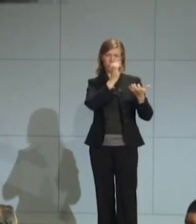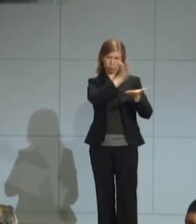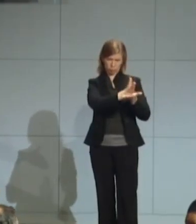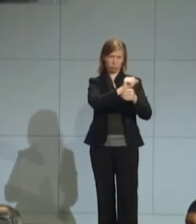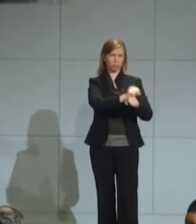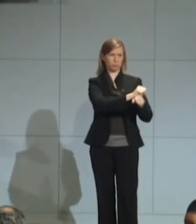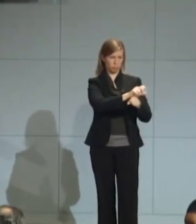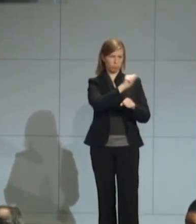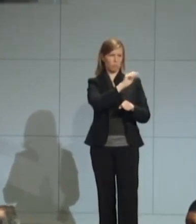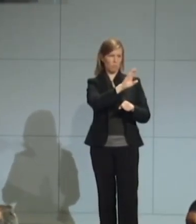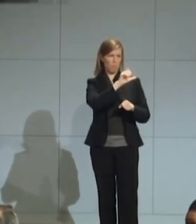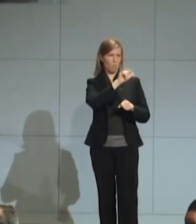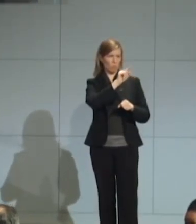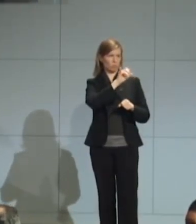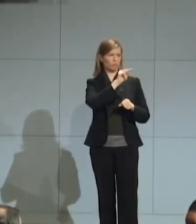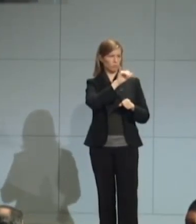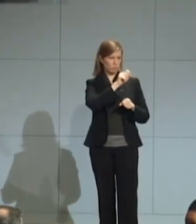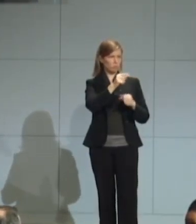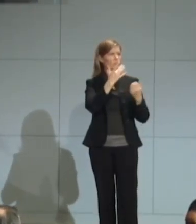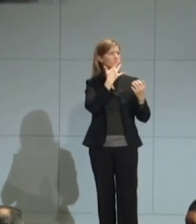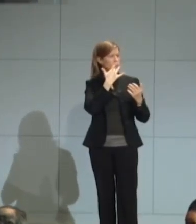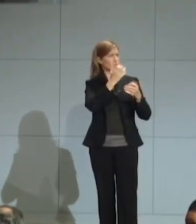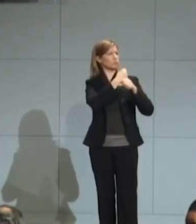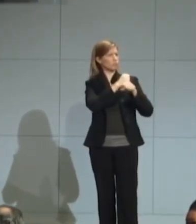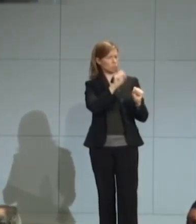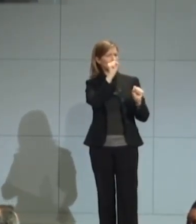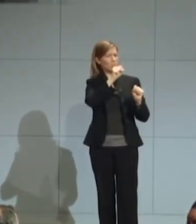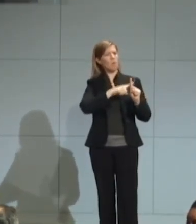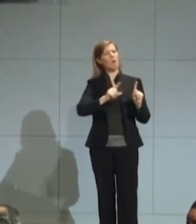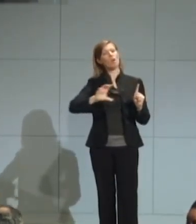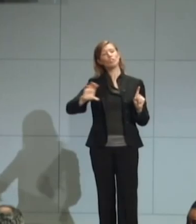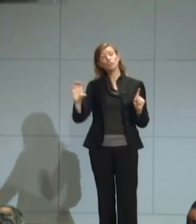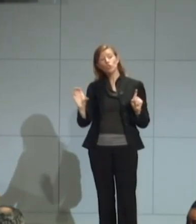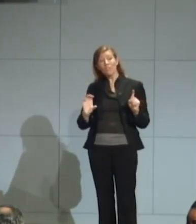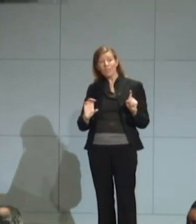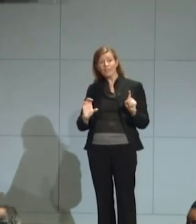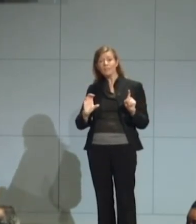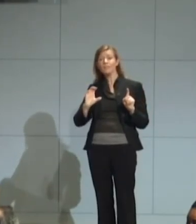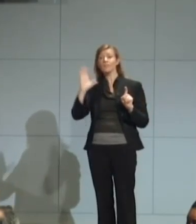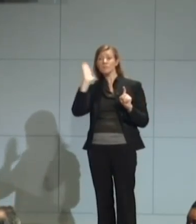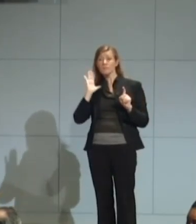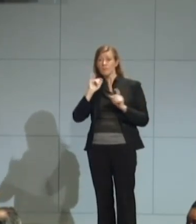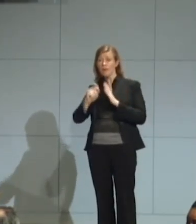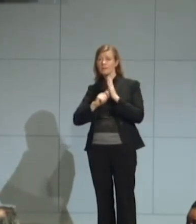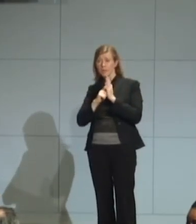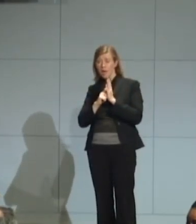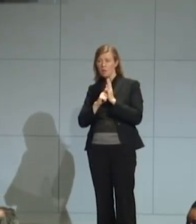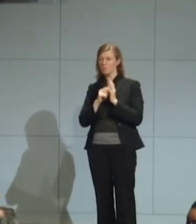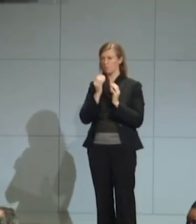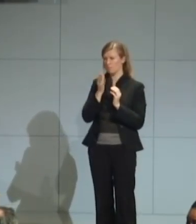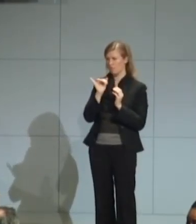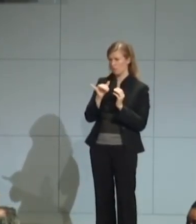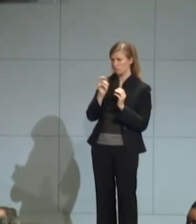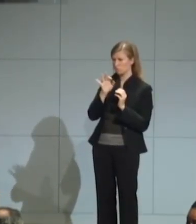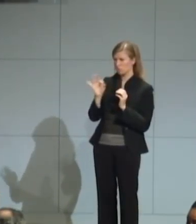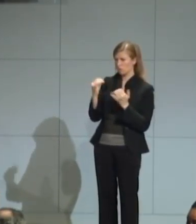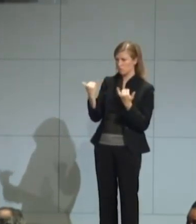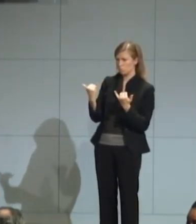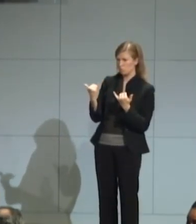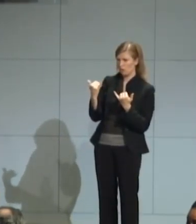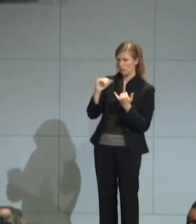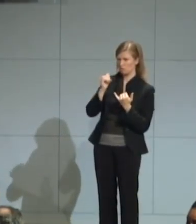window in a neighboring apartment playing baseball. And I remember going to my mother after I was in pretty big